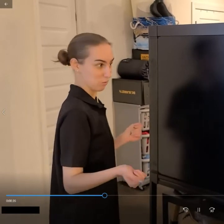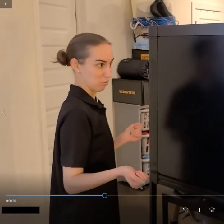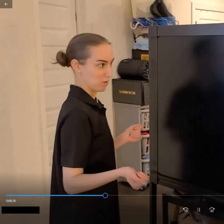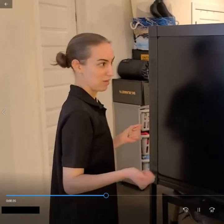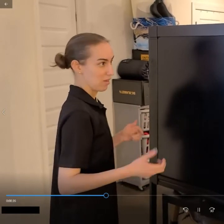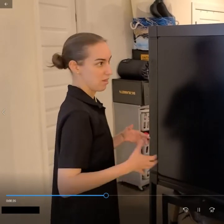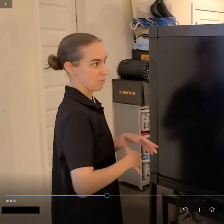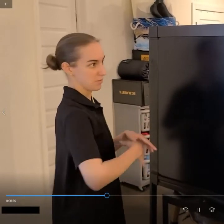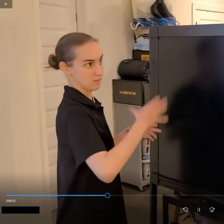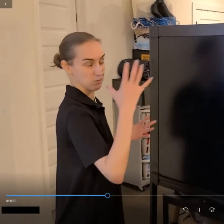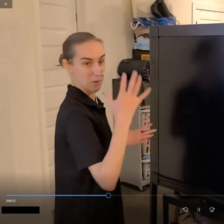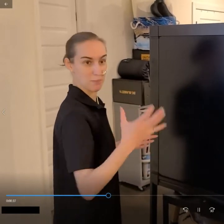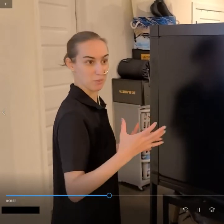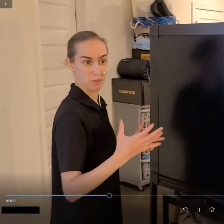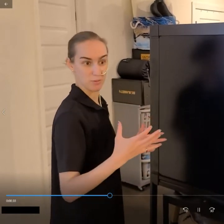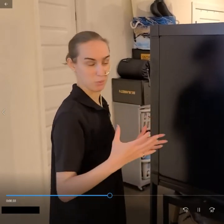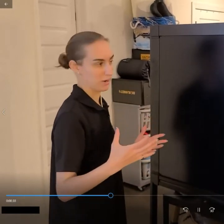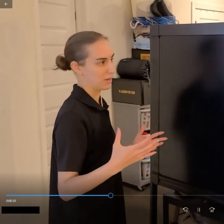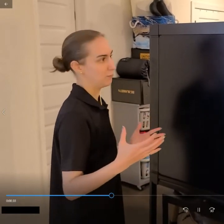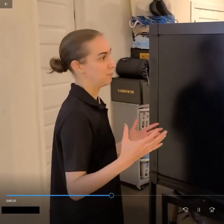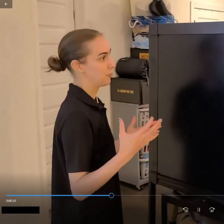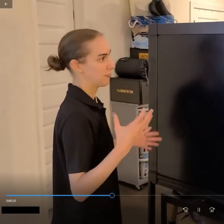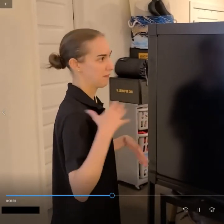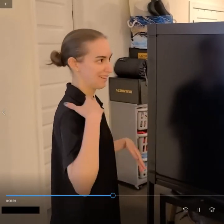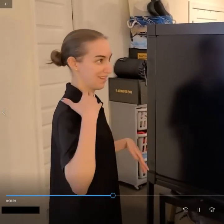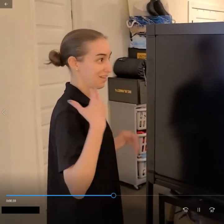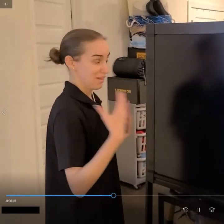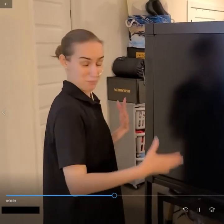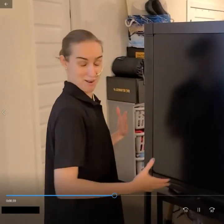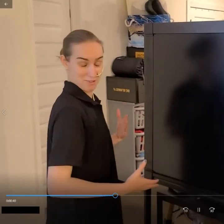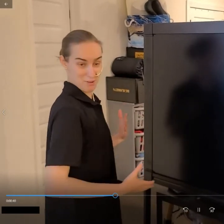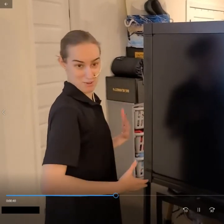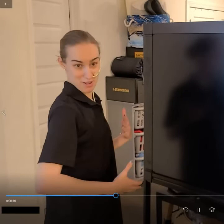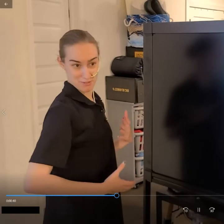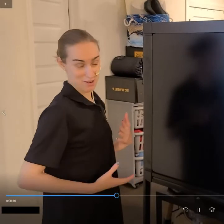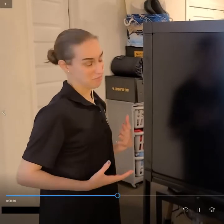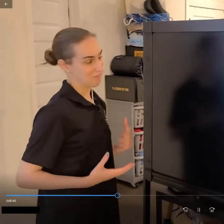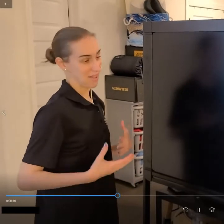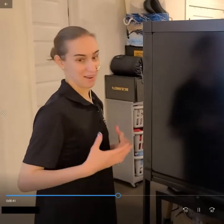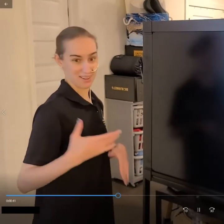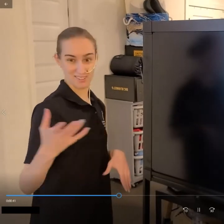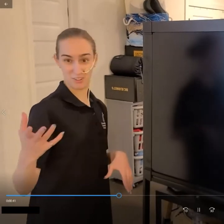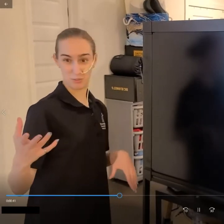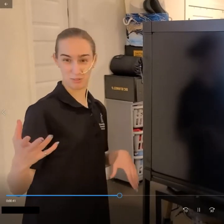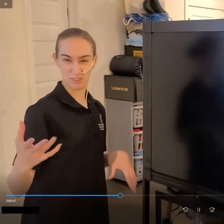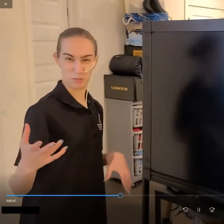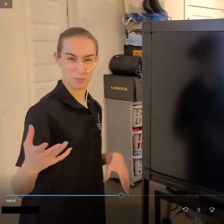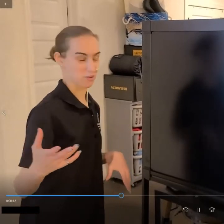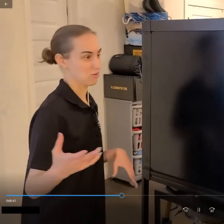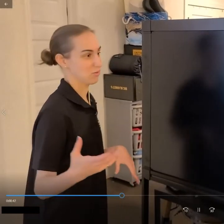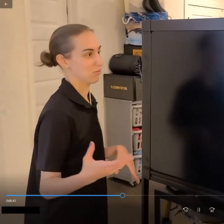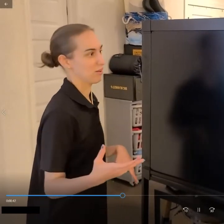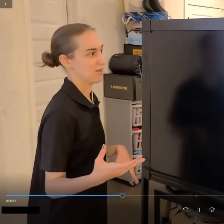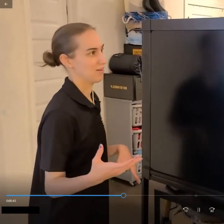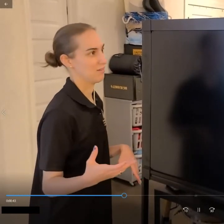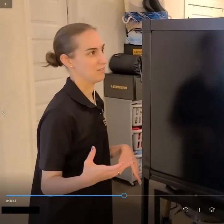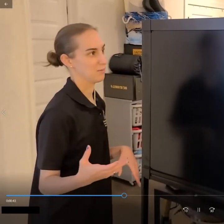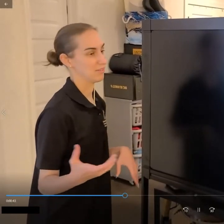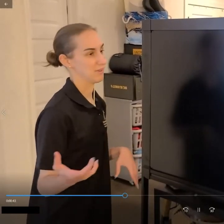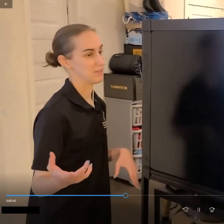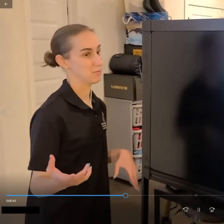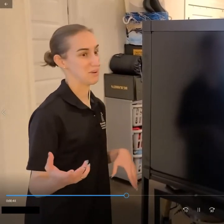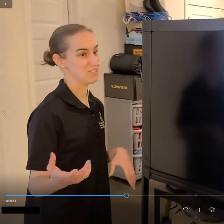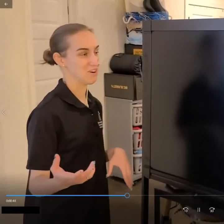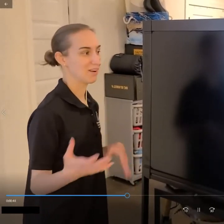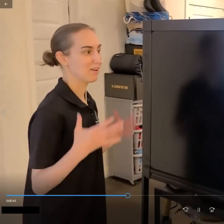goes places with me, but this is my big one for when I'm brainstorming up stuff, and I can send you some really cool pictures of